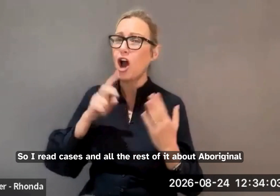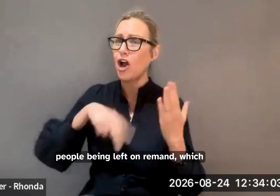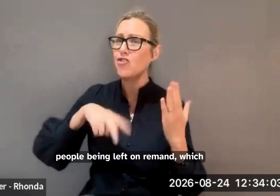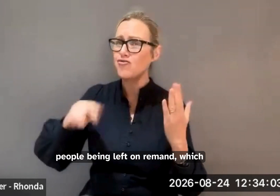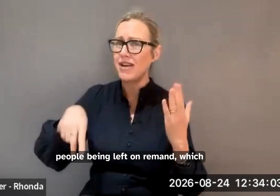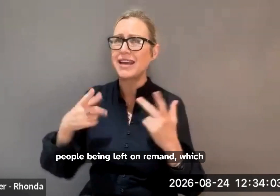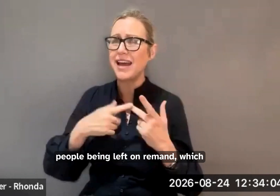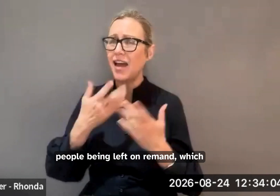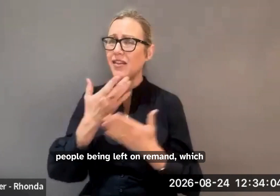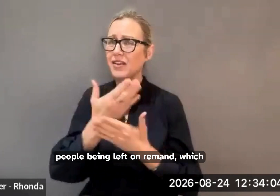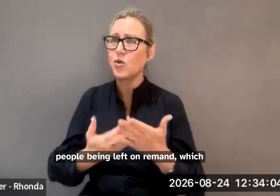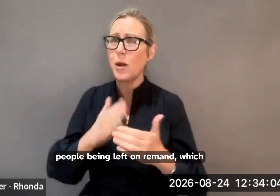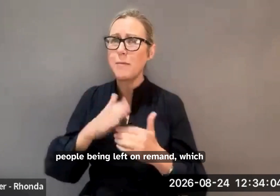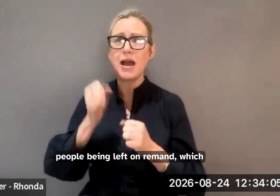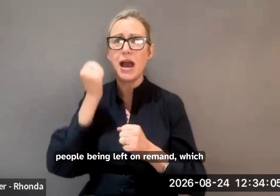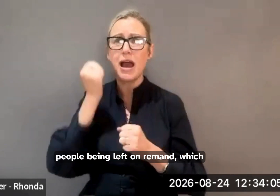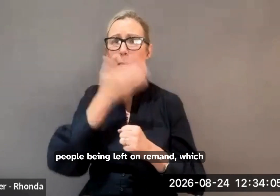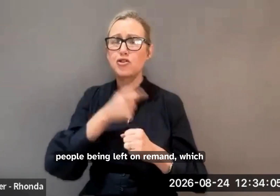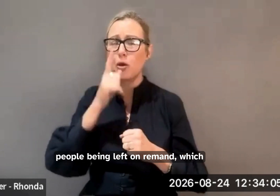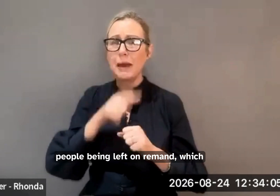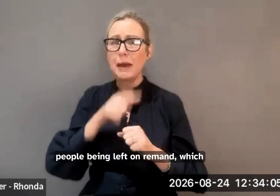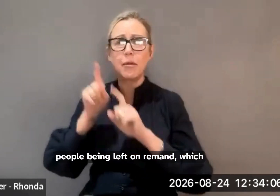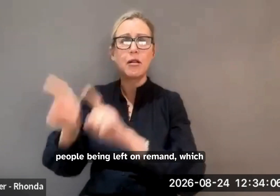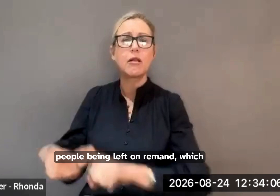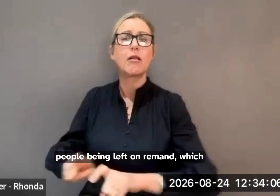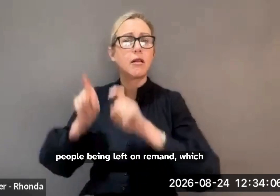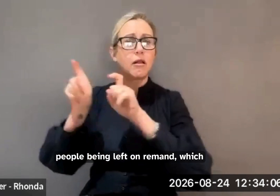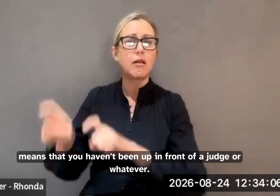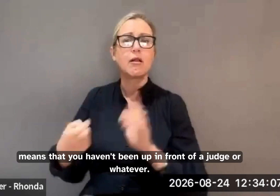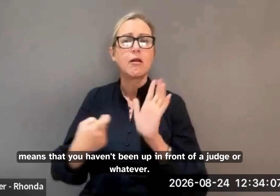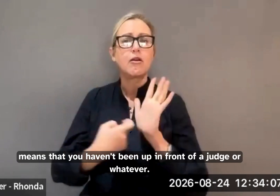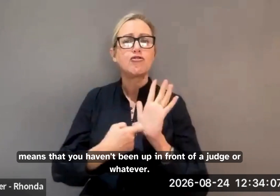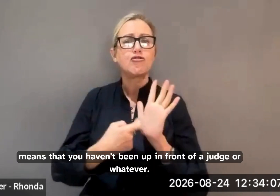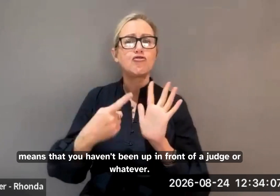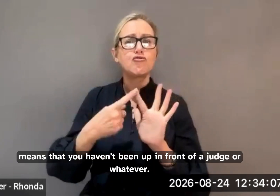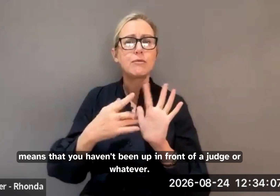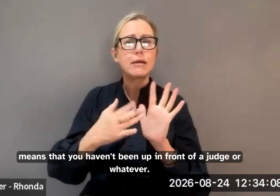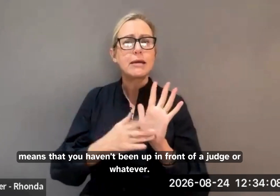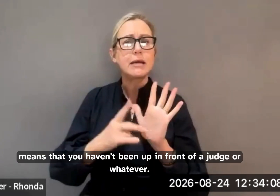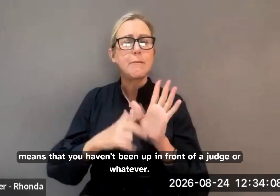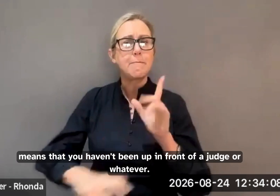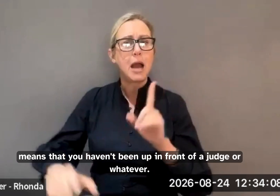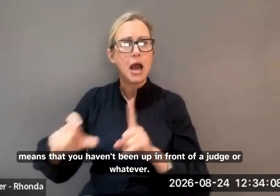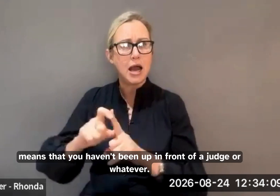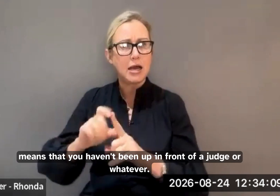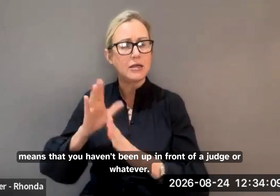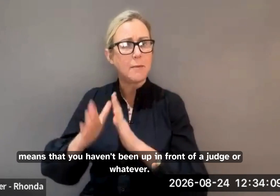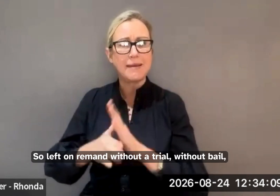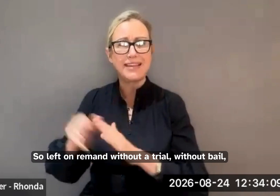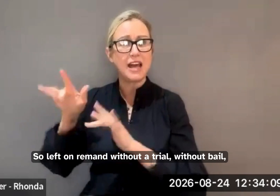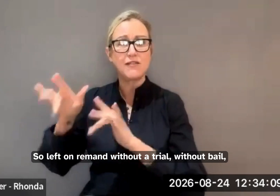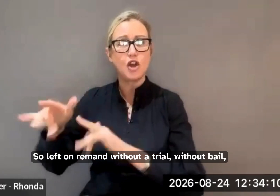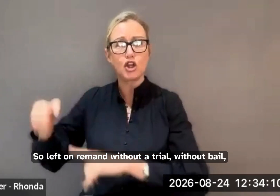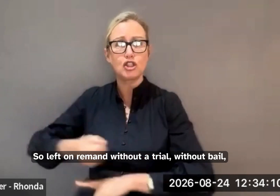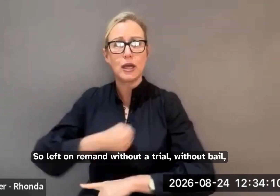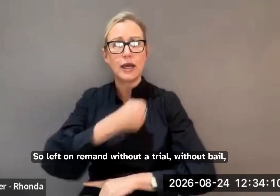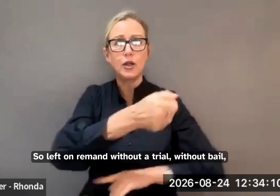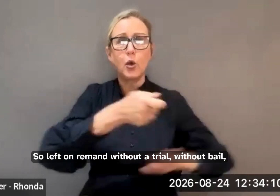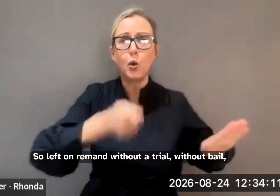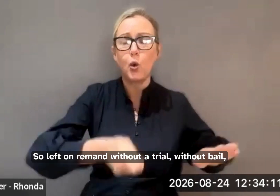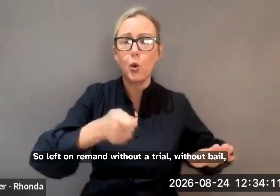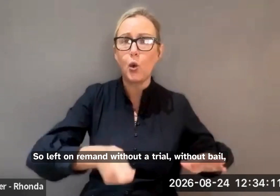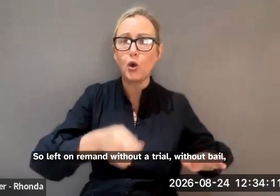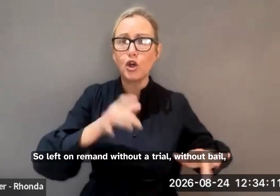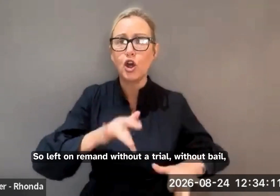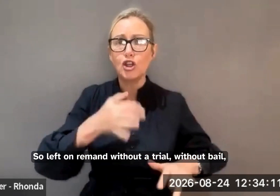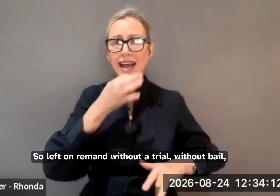about Aboriginal people being left on remand, which means that you haven't been up in front of a judge or whatever. So left on remand